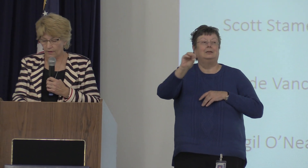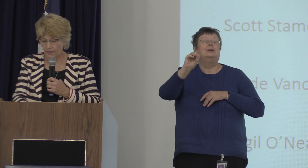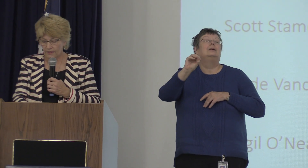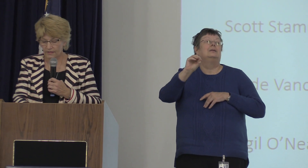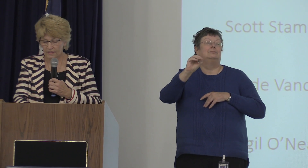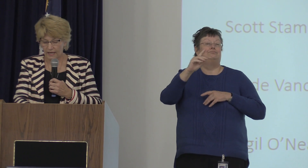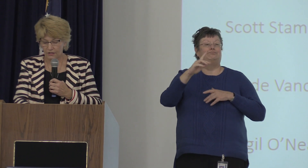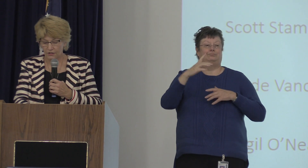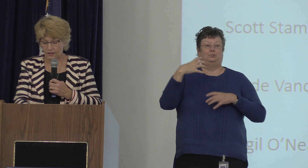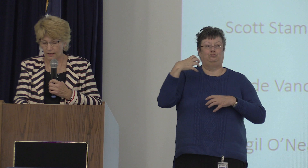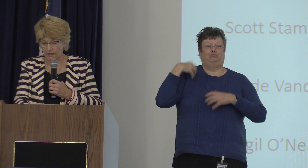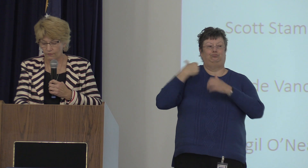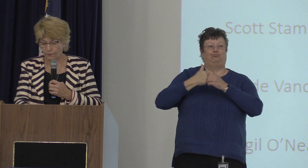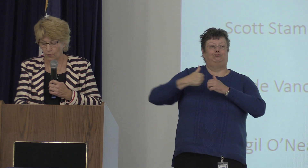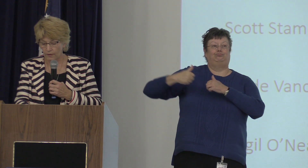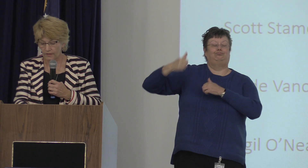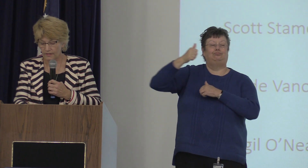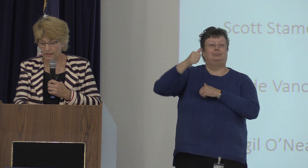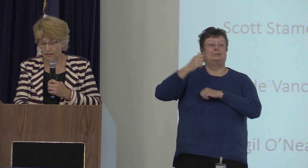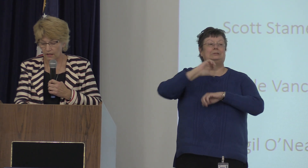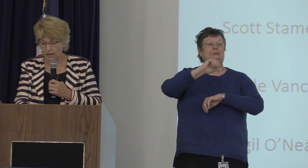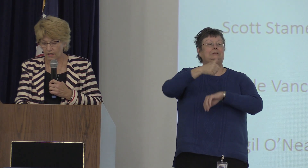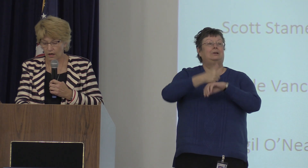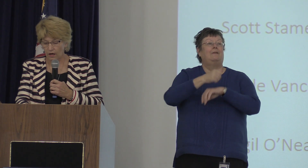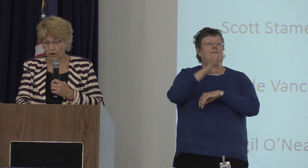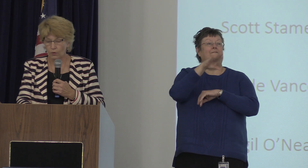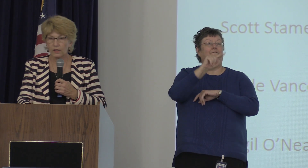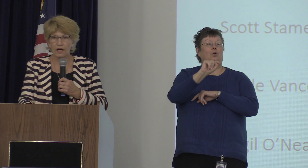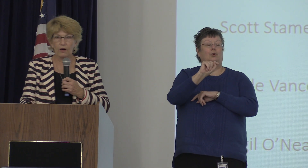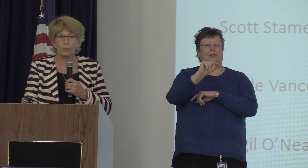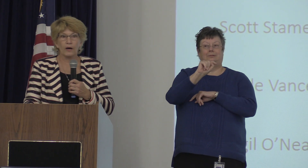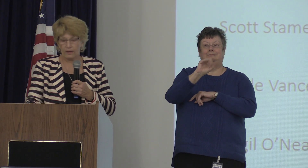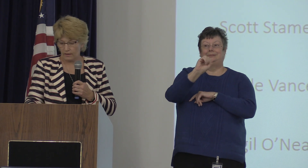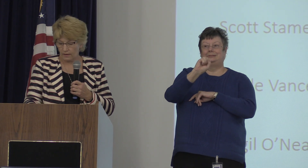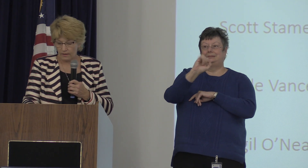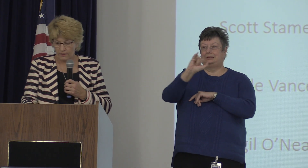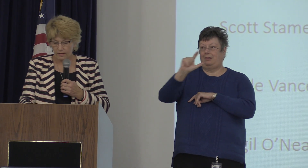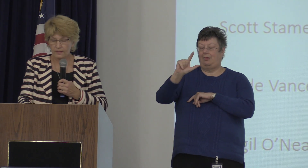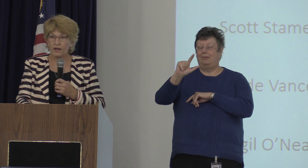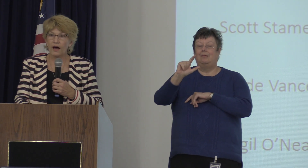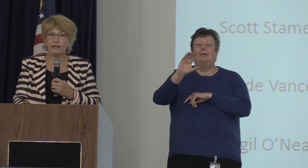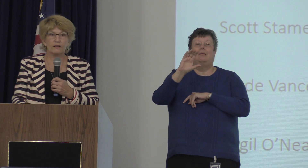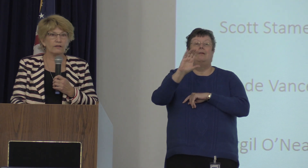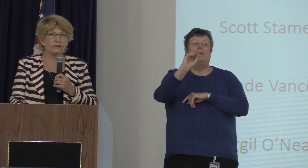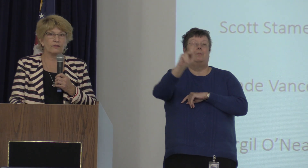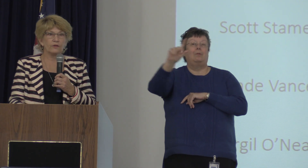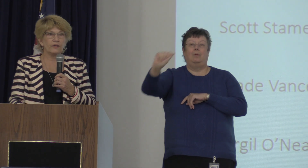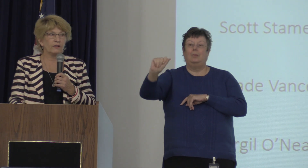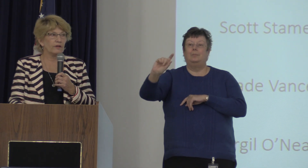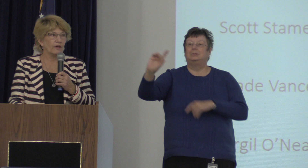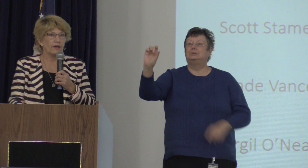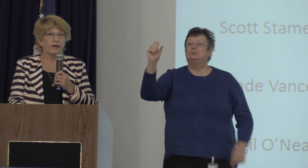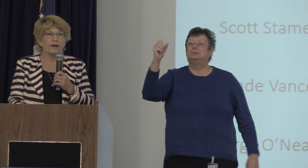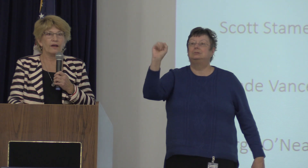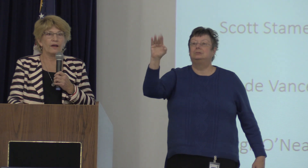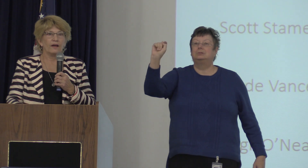corporal, stationed in Fort Sill, Oklahoma. Scott, are you